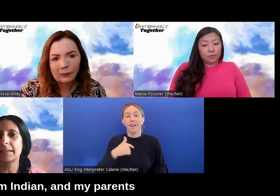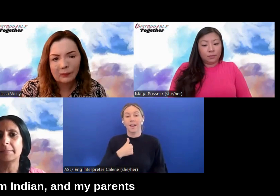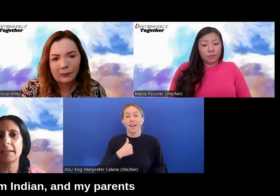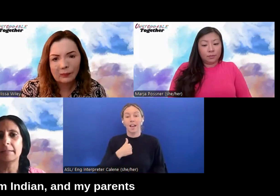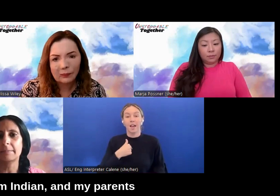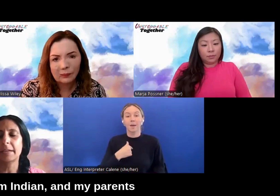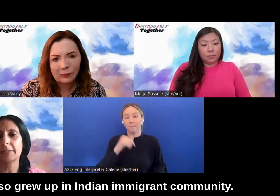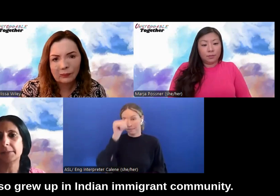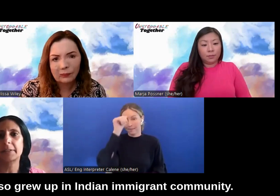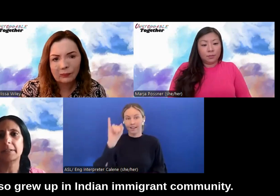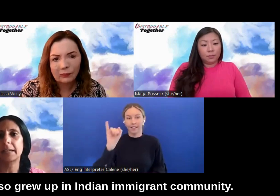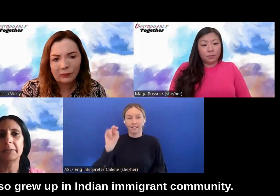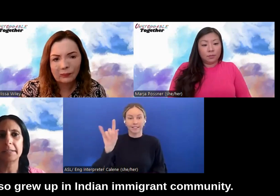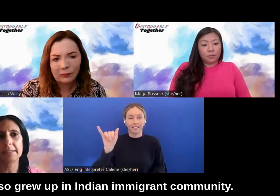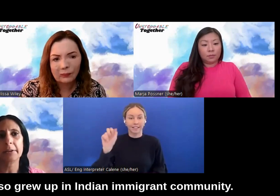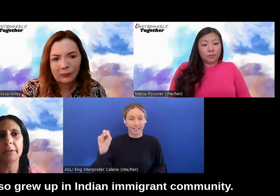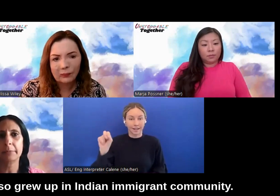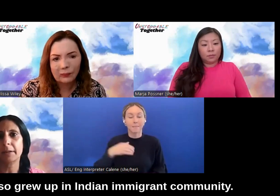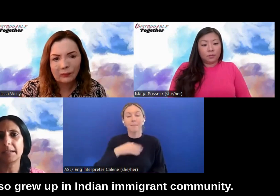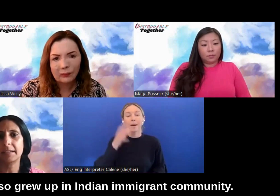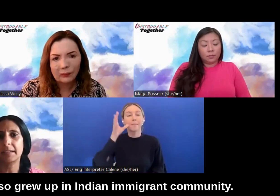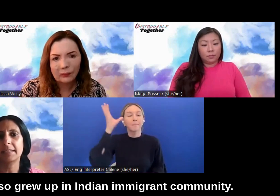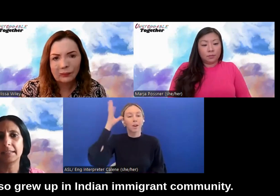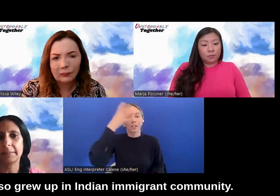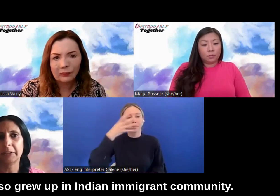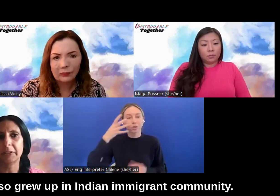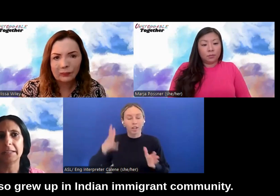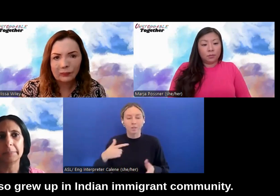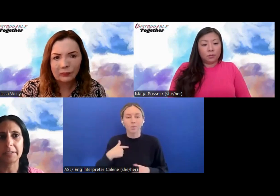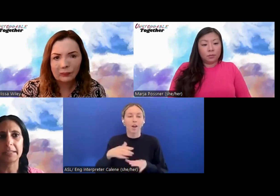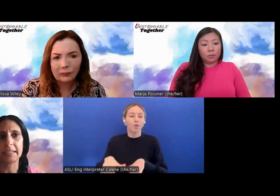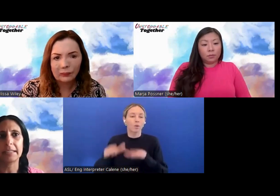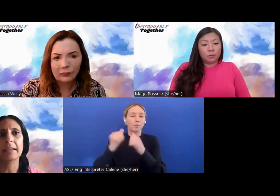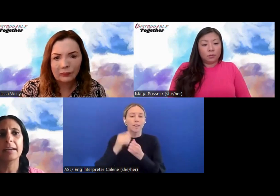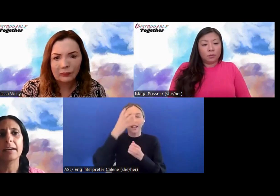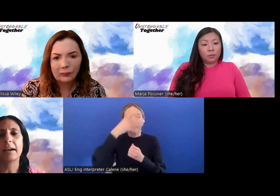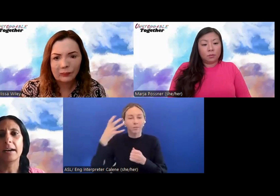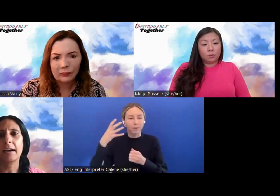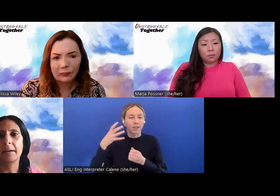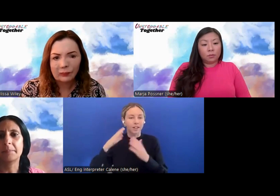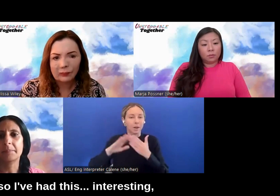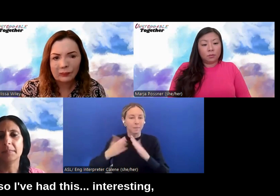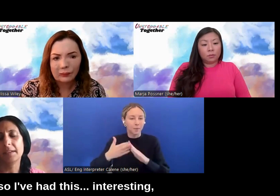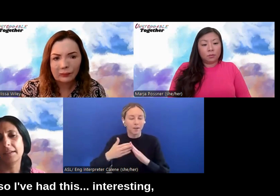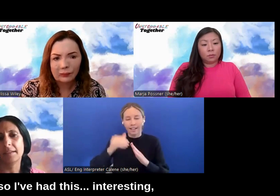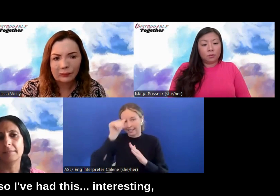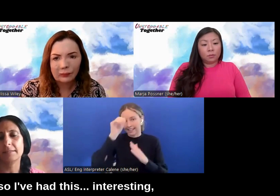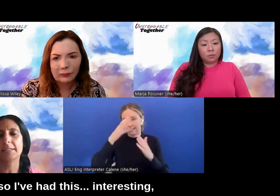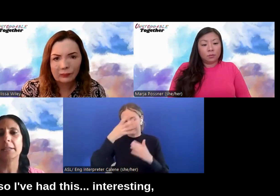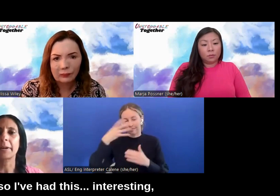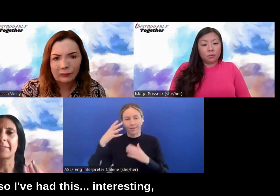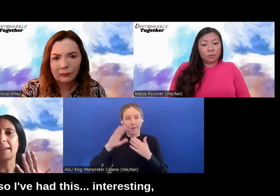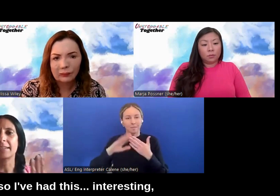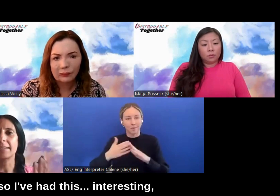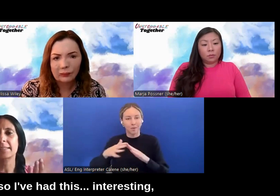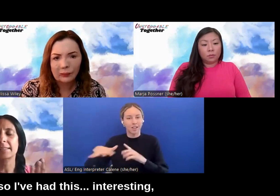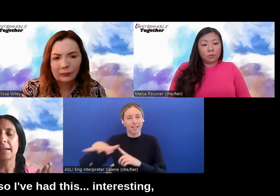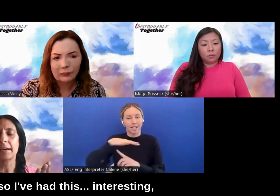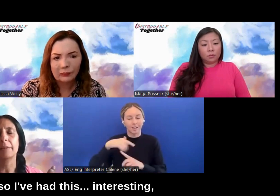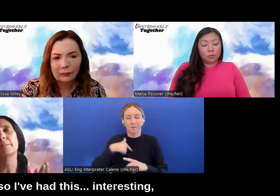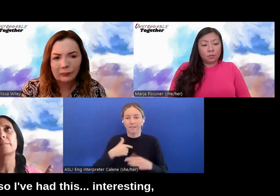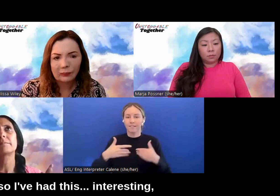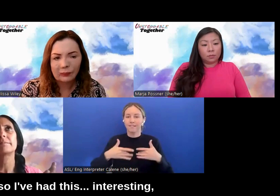Indian, and my parents were immigrants, so I grew up in an Indian immigrant community. And so I've had